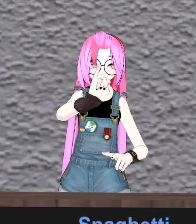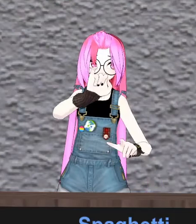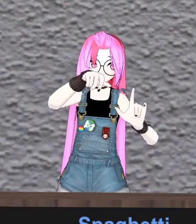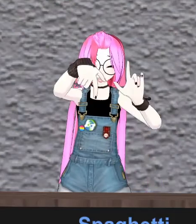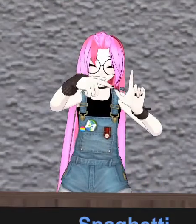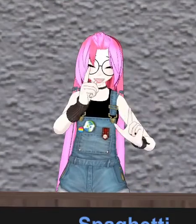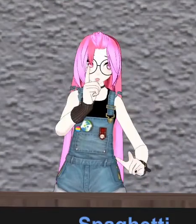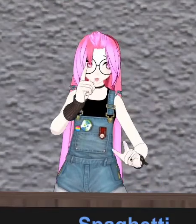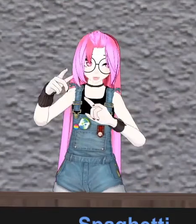Wind.